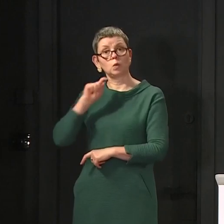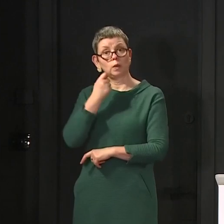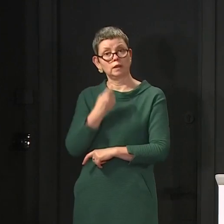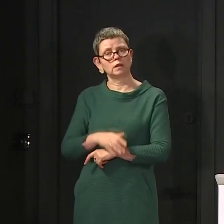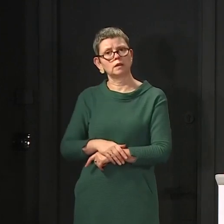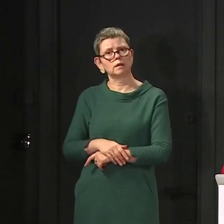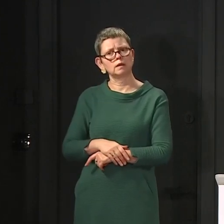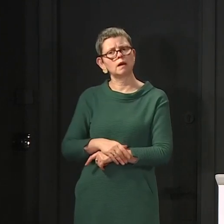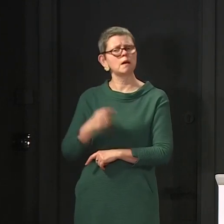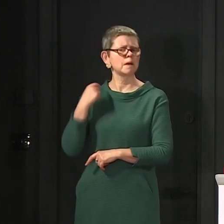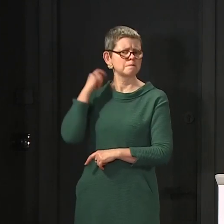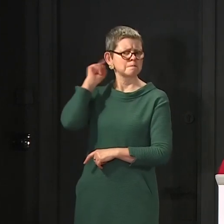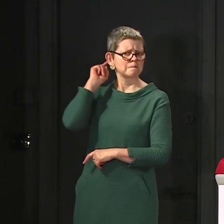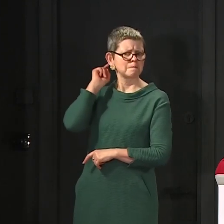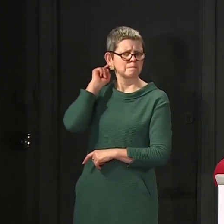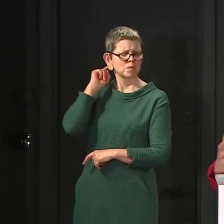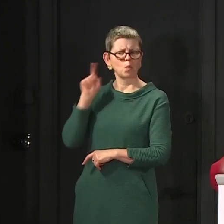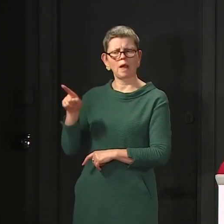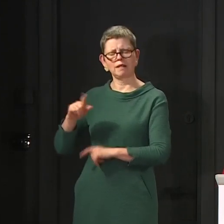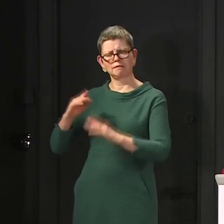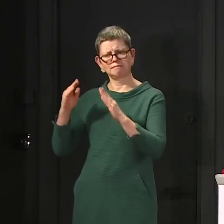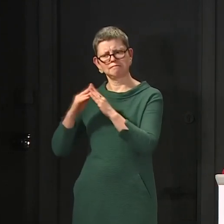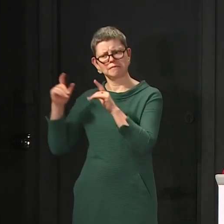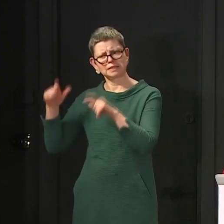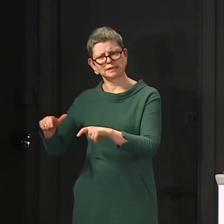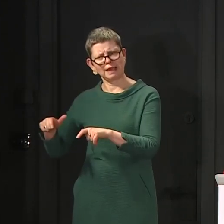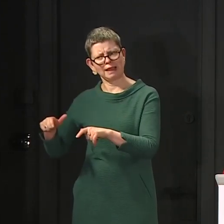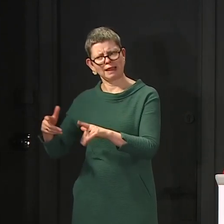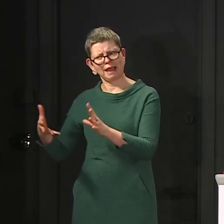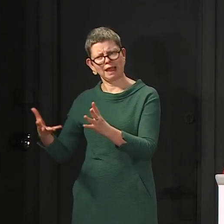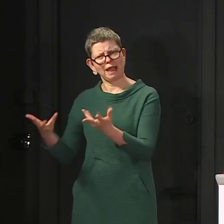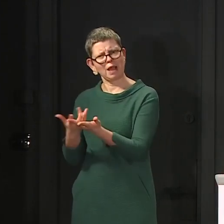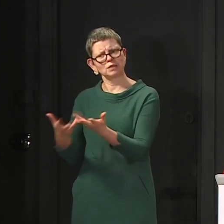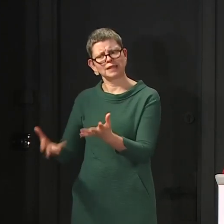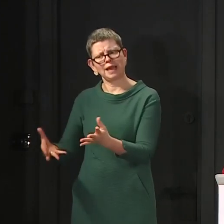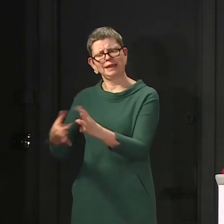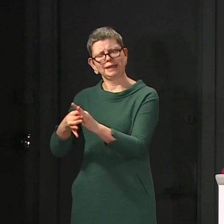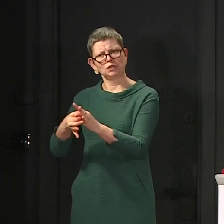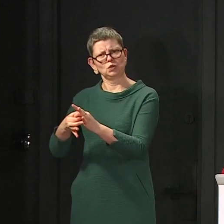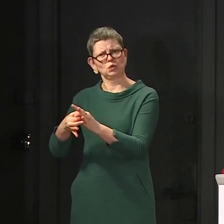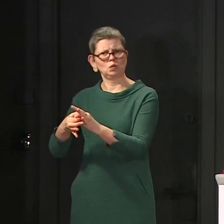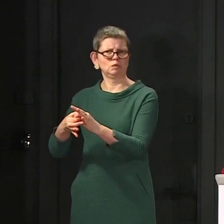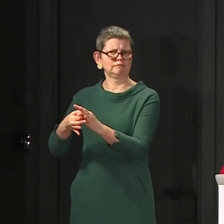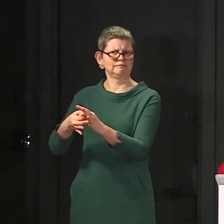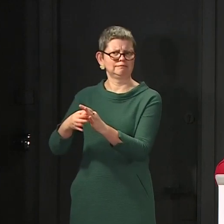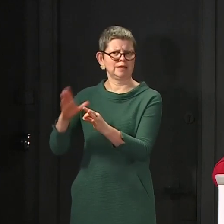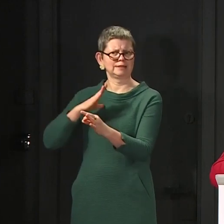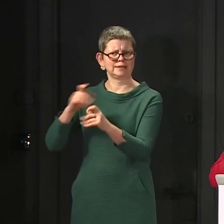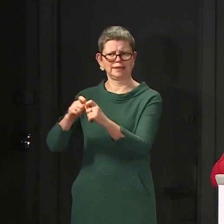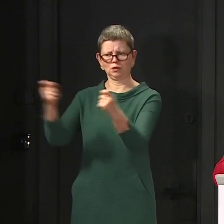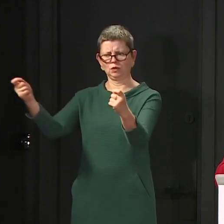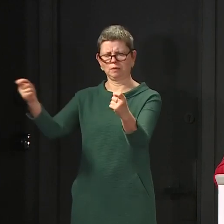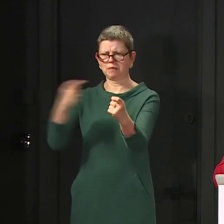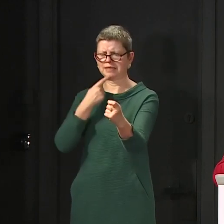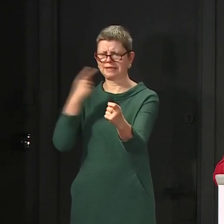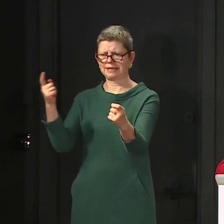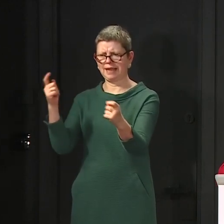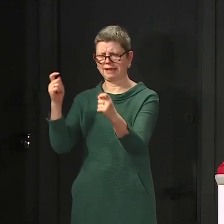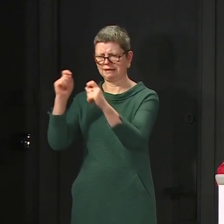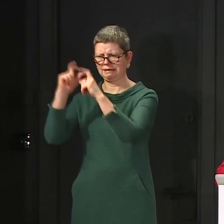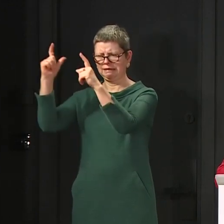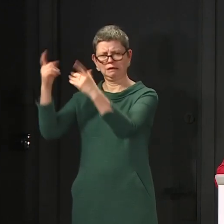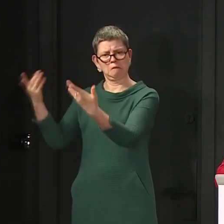question in my mind is how that fits with the change in the campaign that we've seen reported in the Sunday papers today. But since I am not proposing to